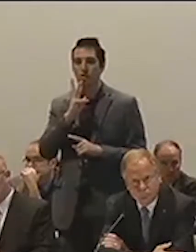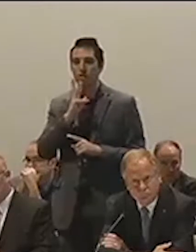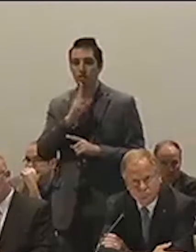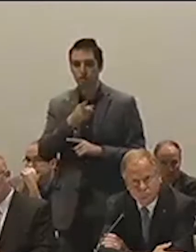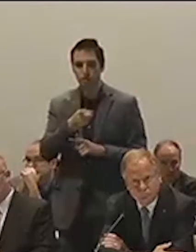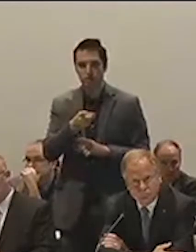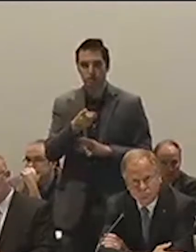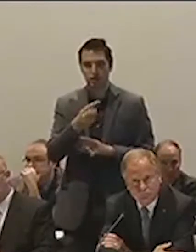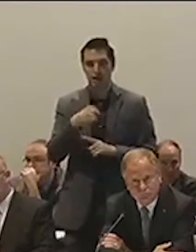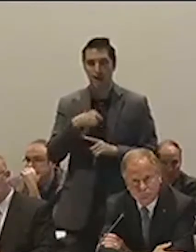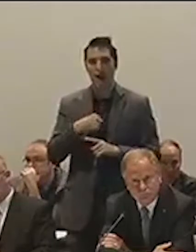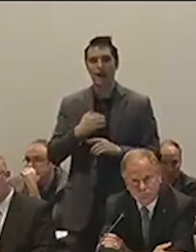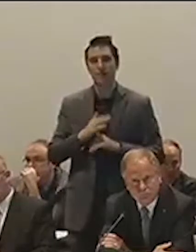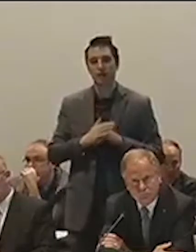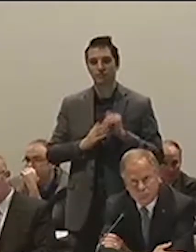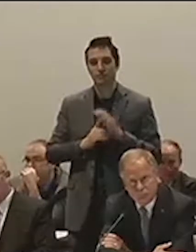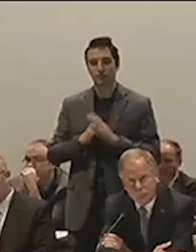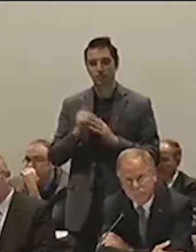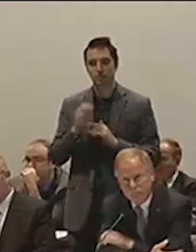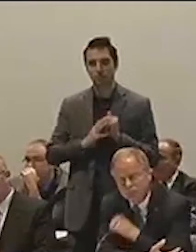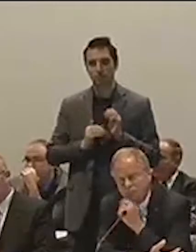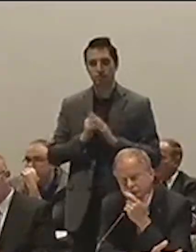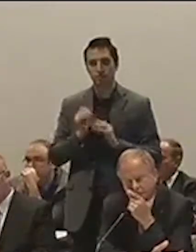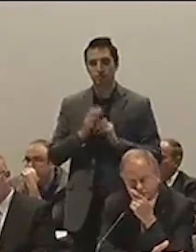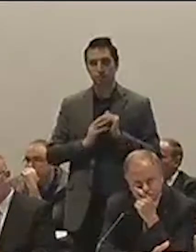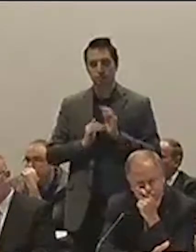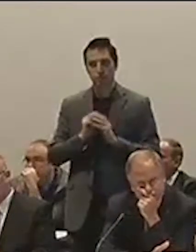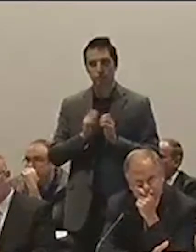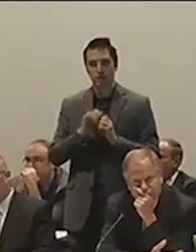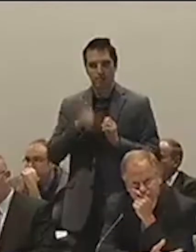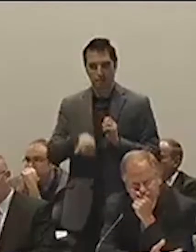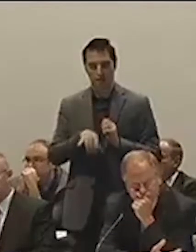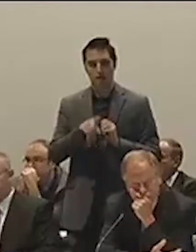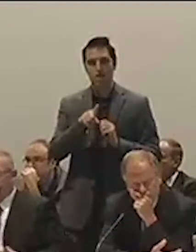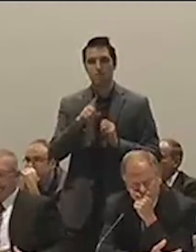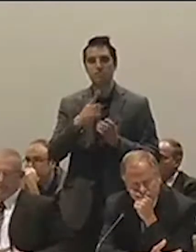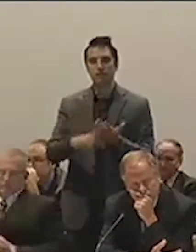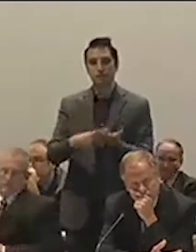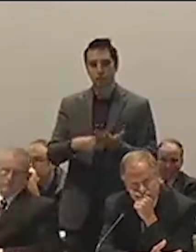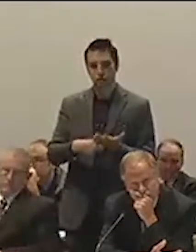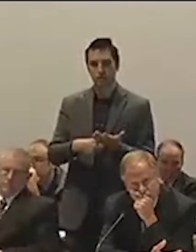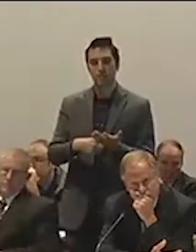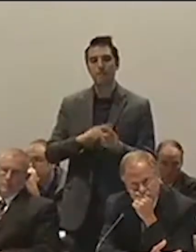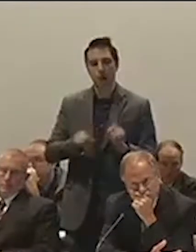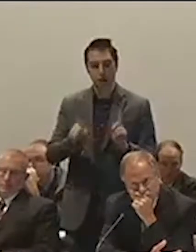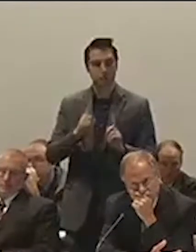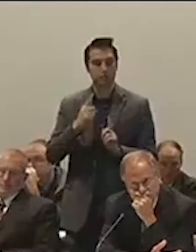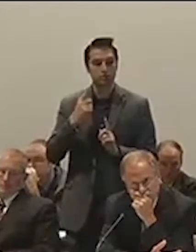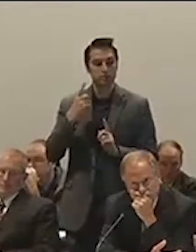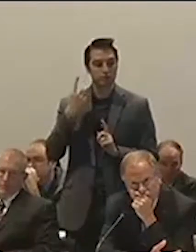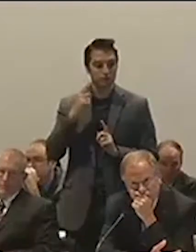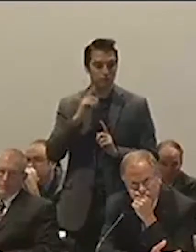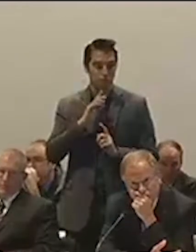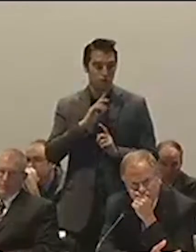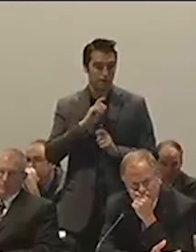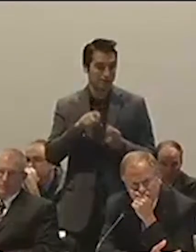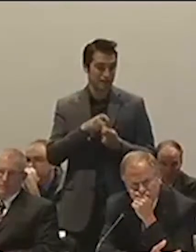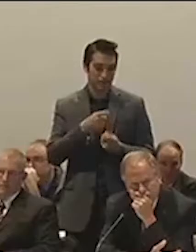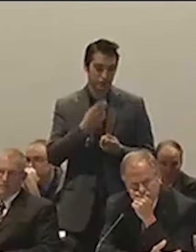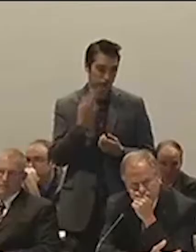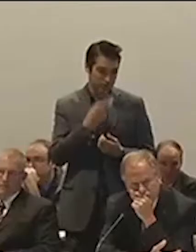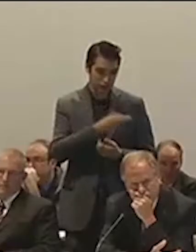I am perfectly comfortable having that conversation and figuring out how to move us that way. But for exactly the reason you raised,